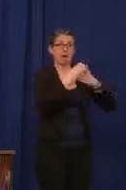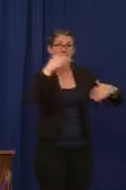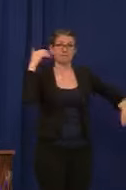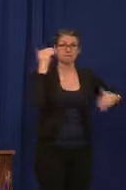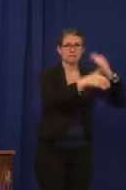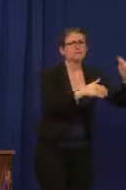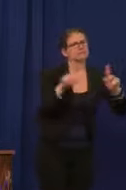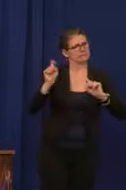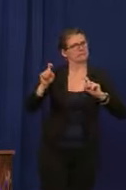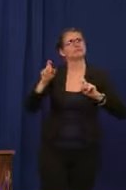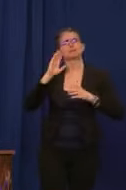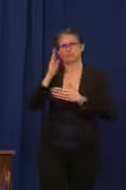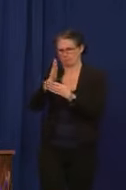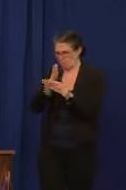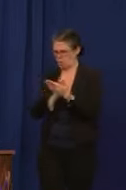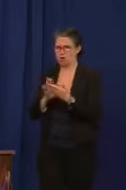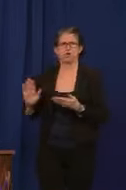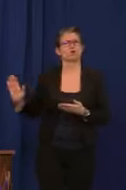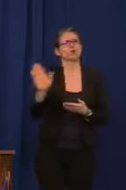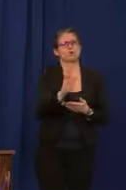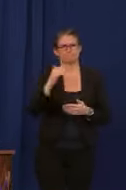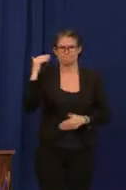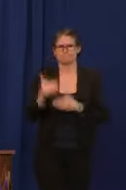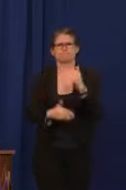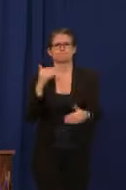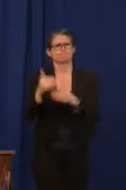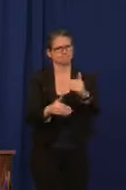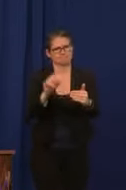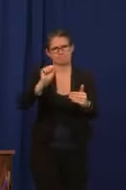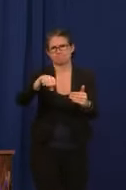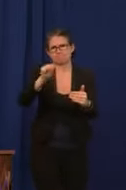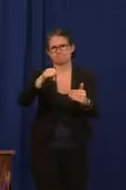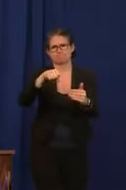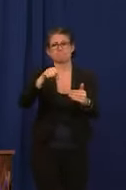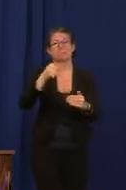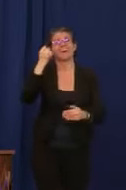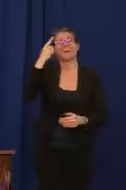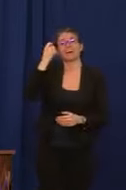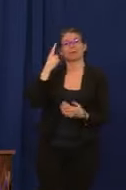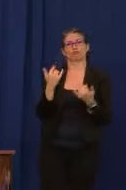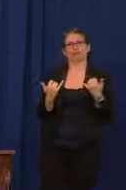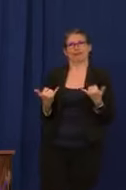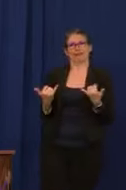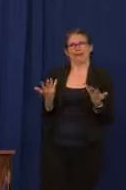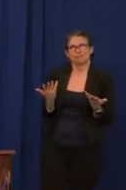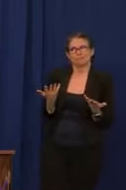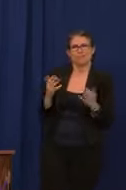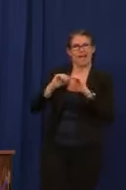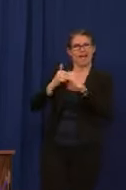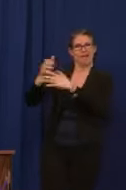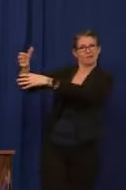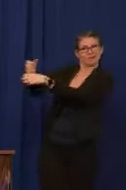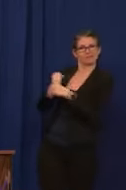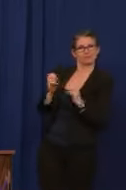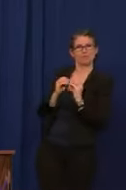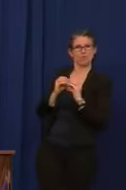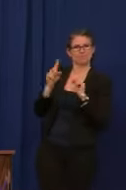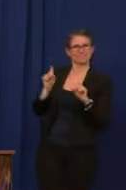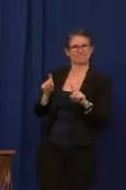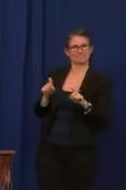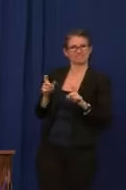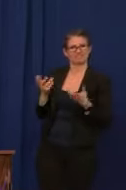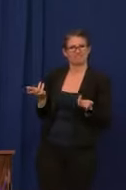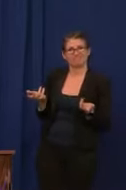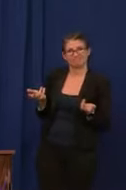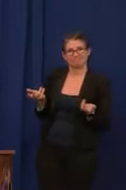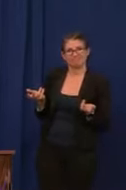And it depends on how the tests are employed. Right now, obviously, we're focusing on long-term care facilities and nursing homes and